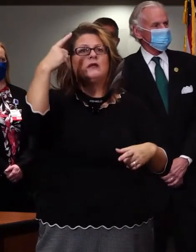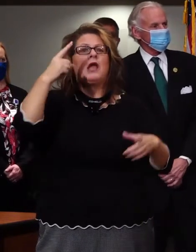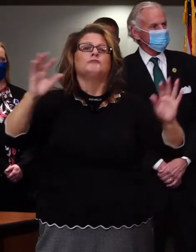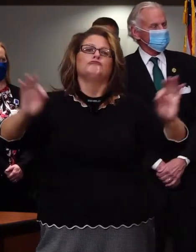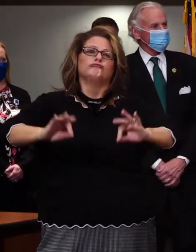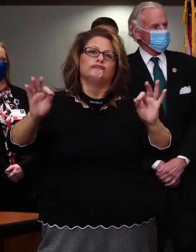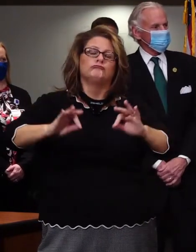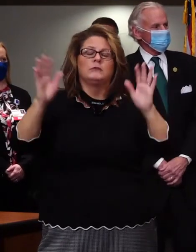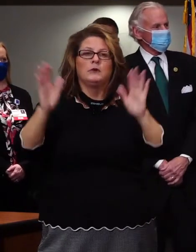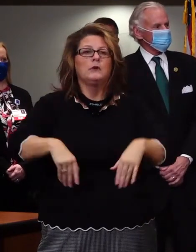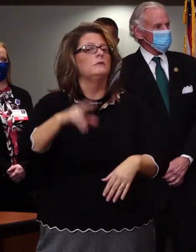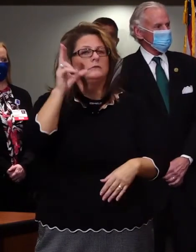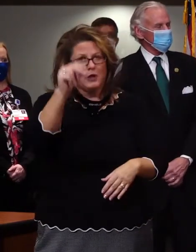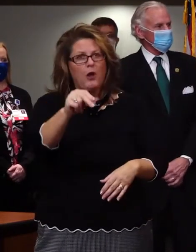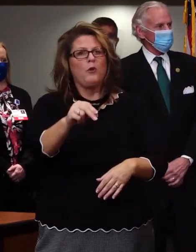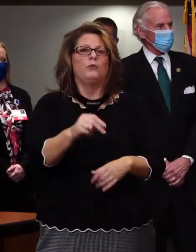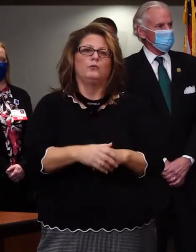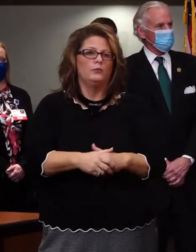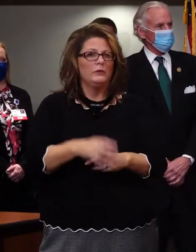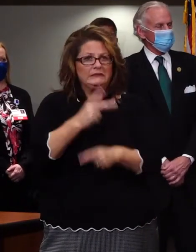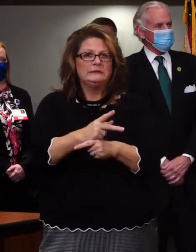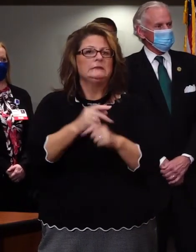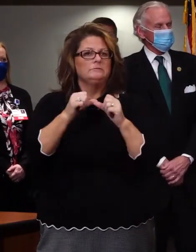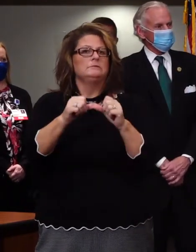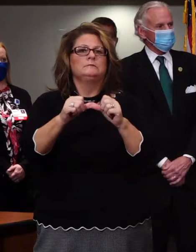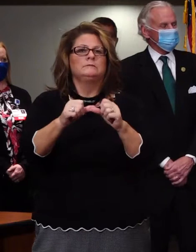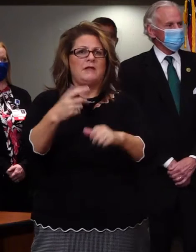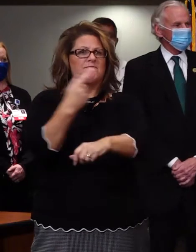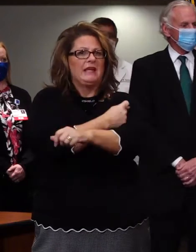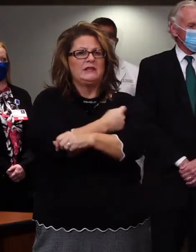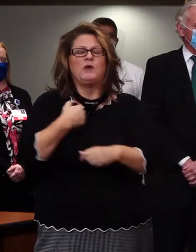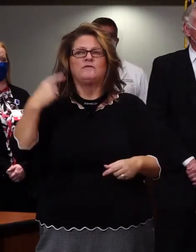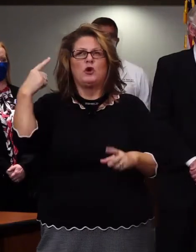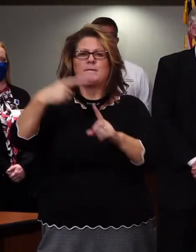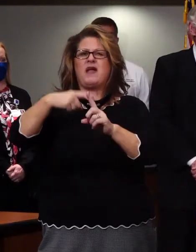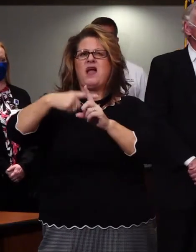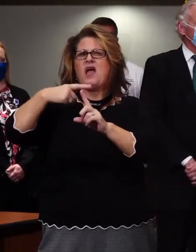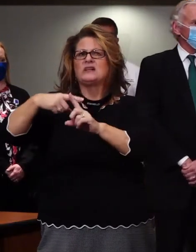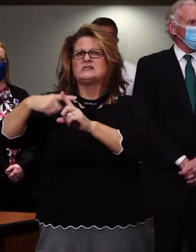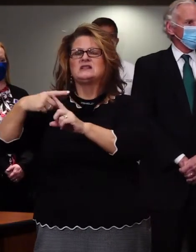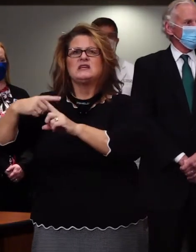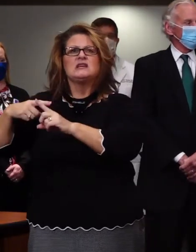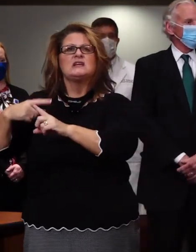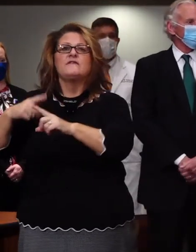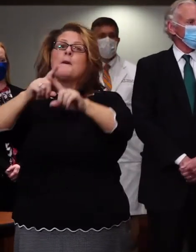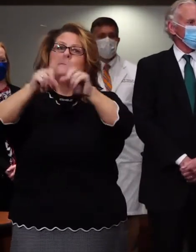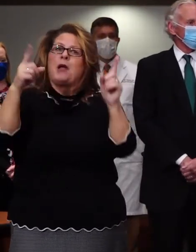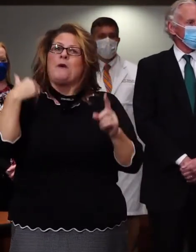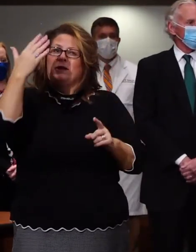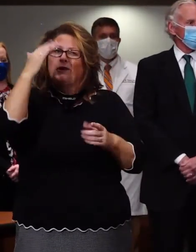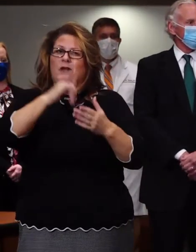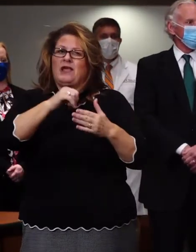We're excited about the new vaccine and the potential that it has, and we've heard here that that's not an immediate fix. I want